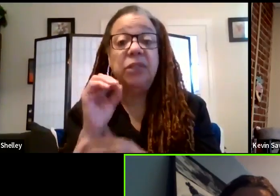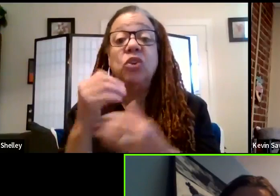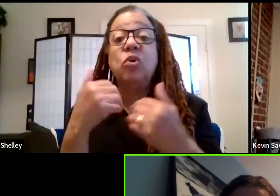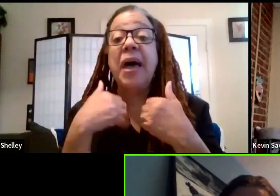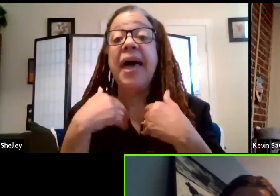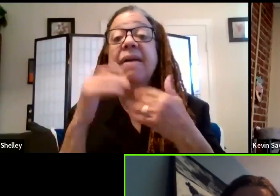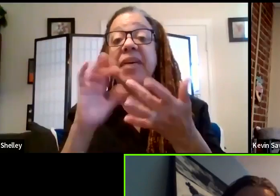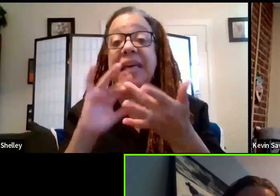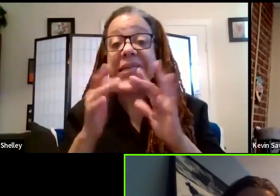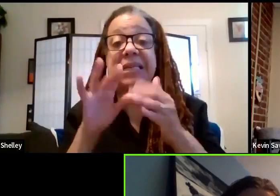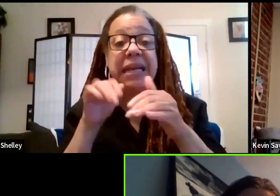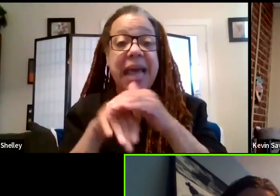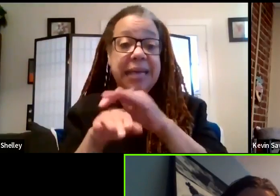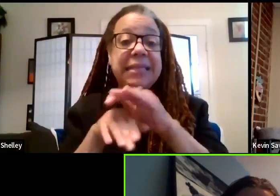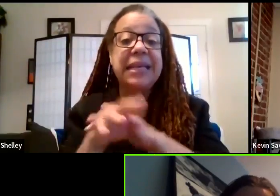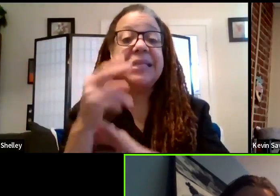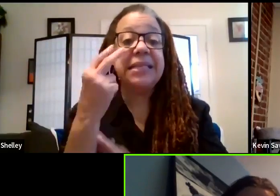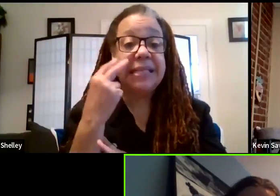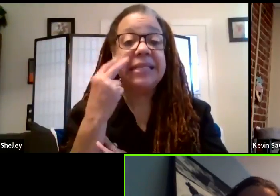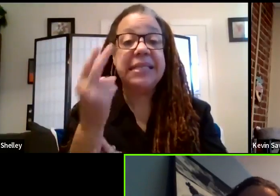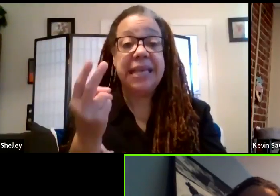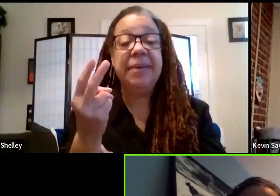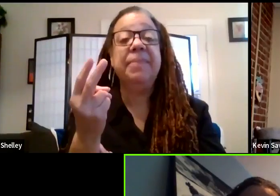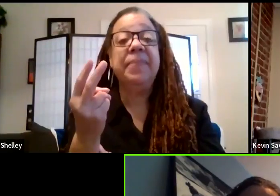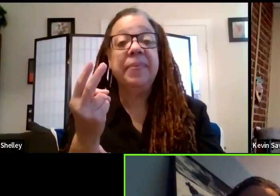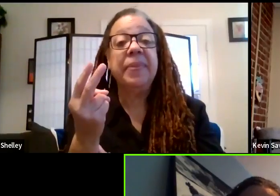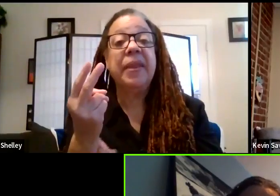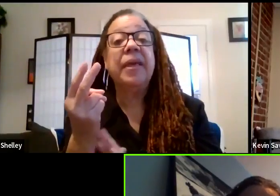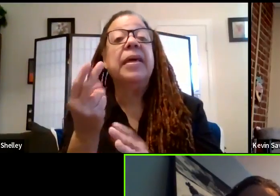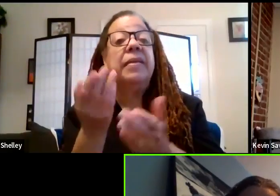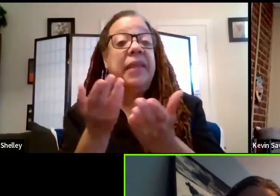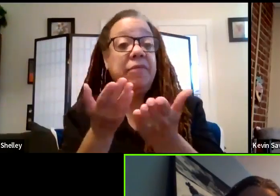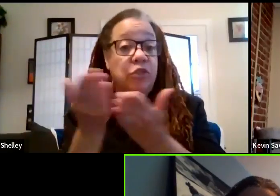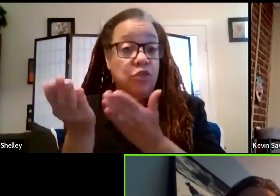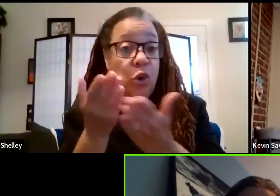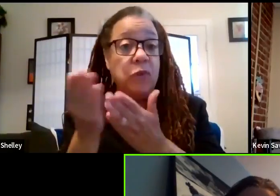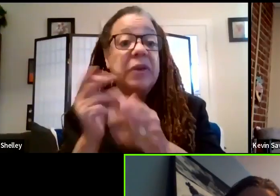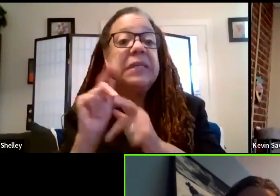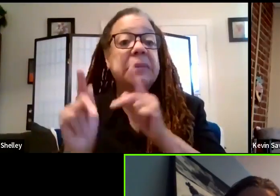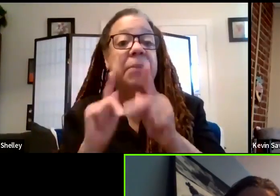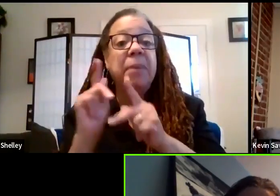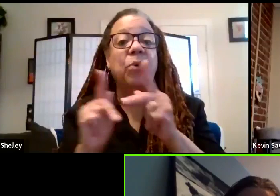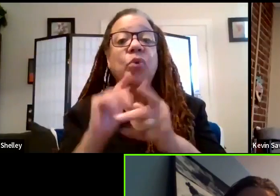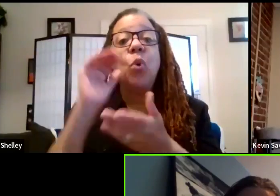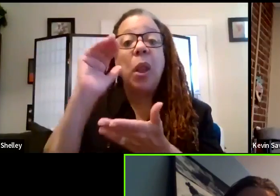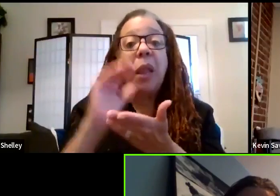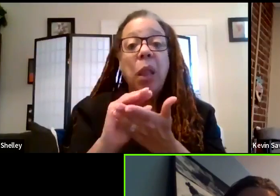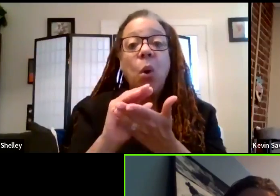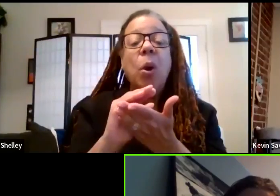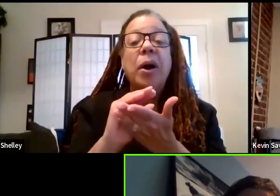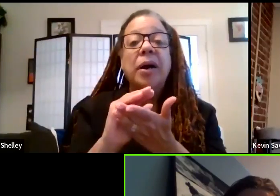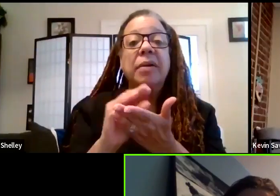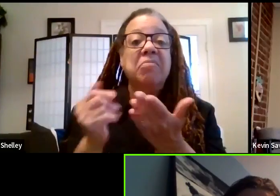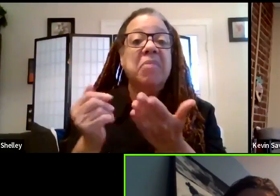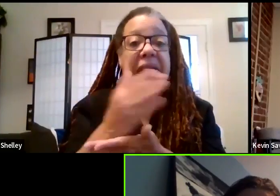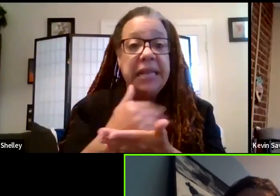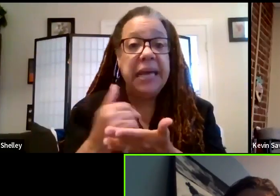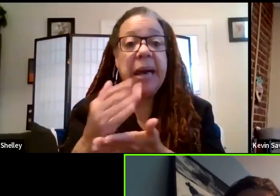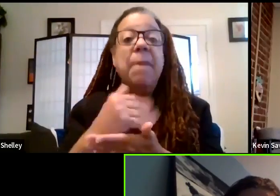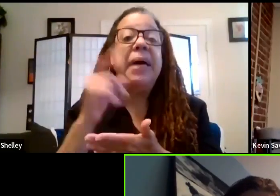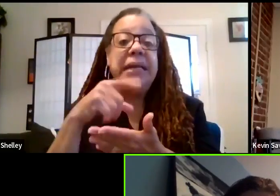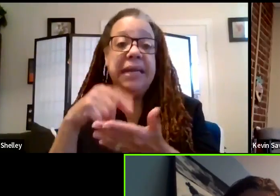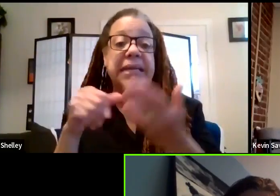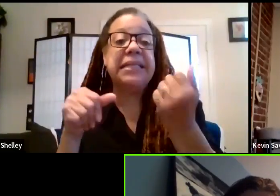to see if they do have programs that service individuals who are lower income and need assistance